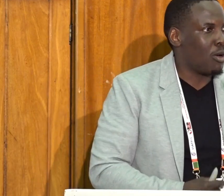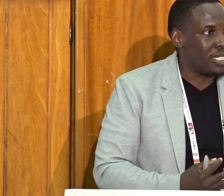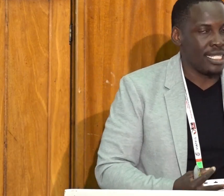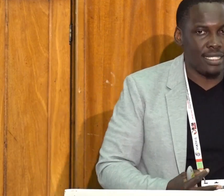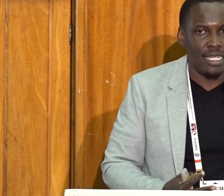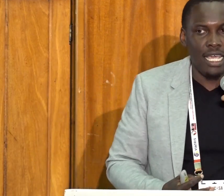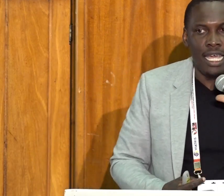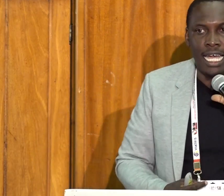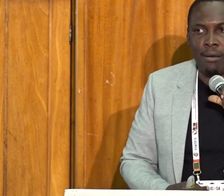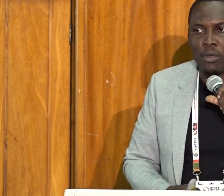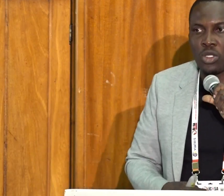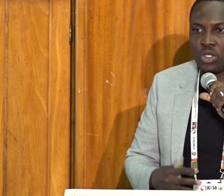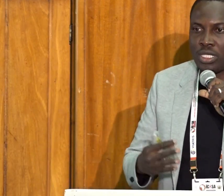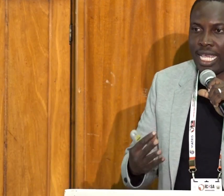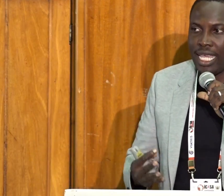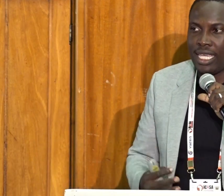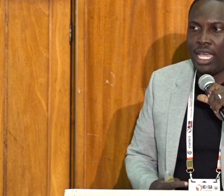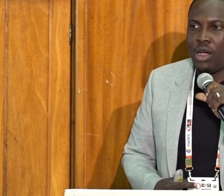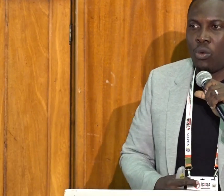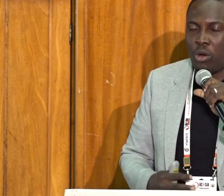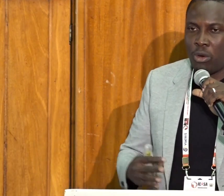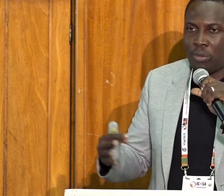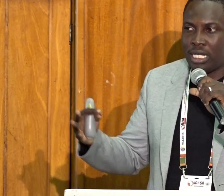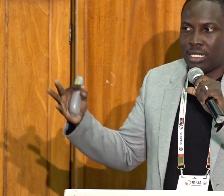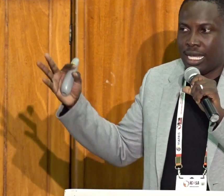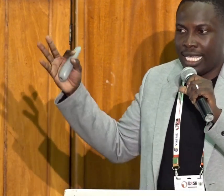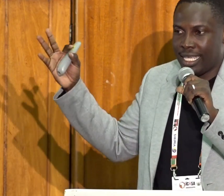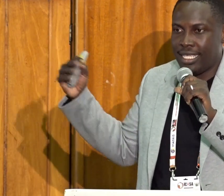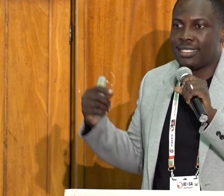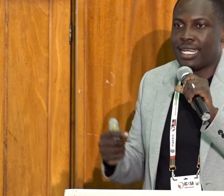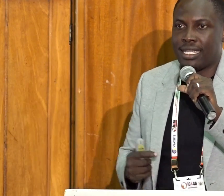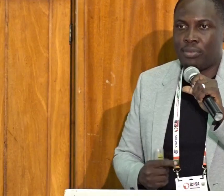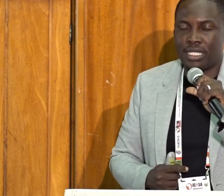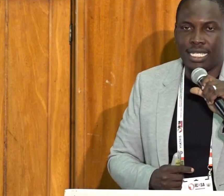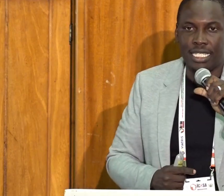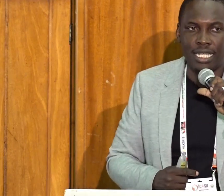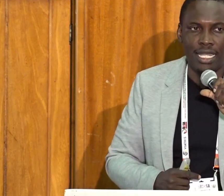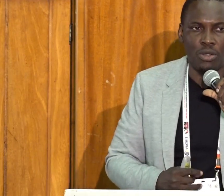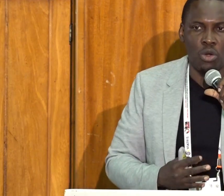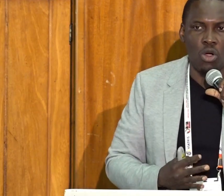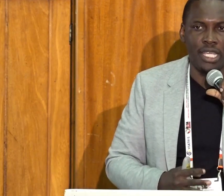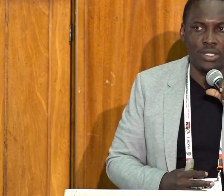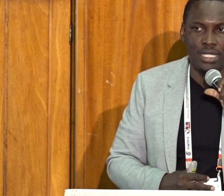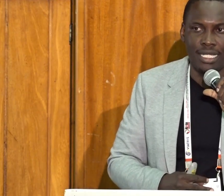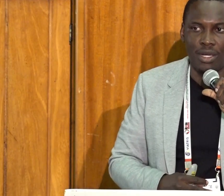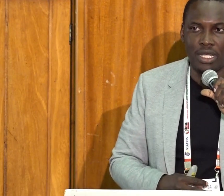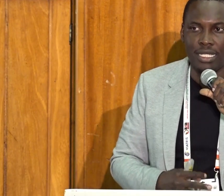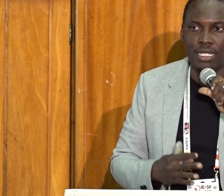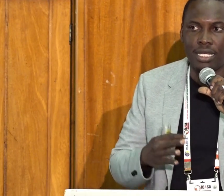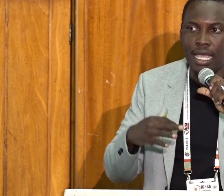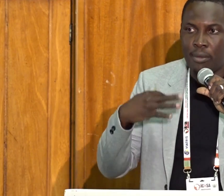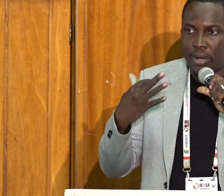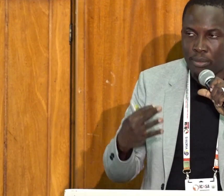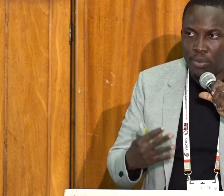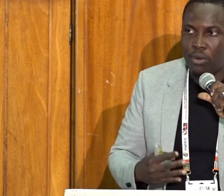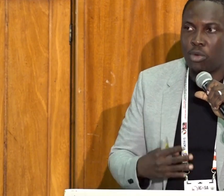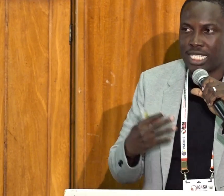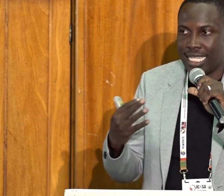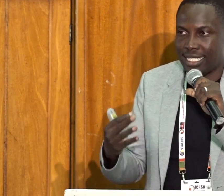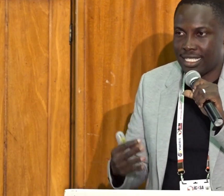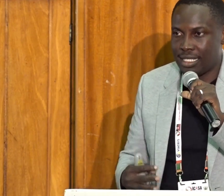prevention options. So today, there is another presentation that will go into detail in the